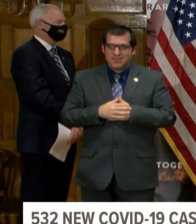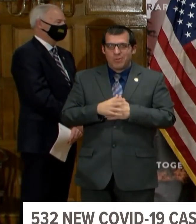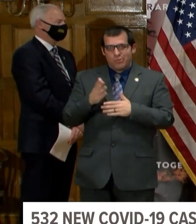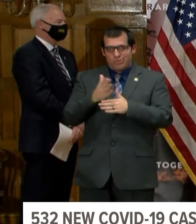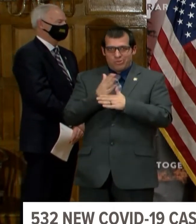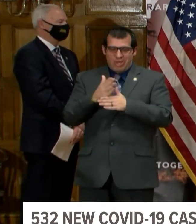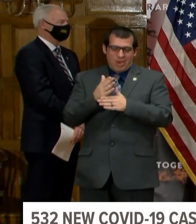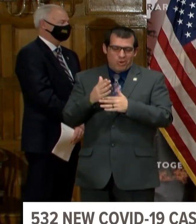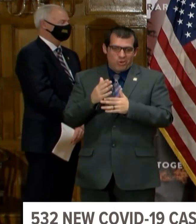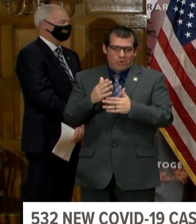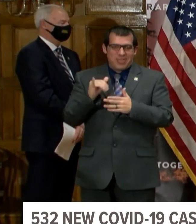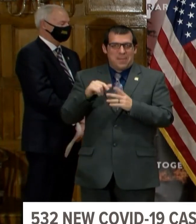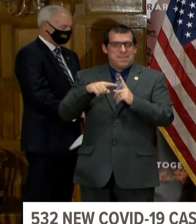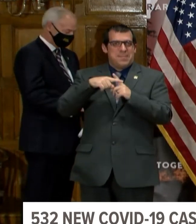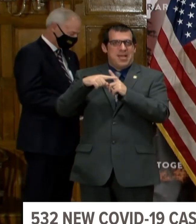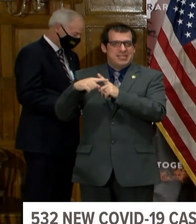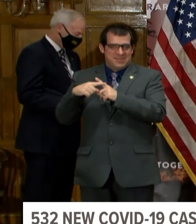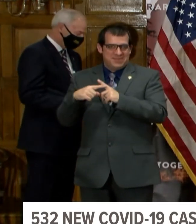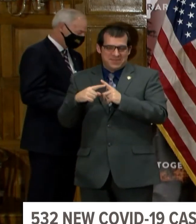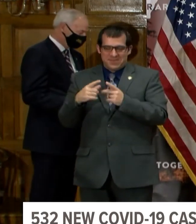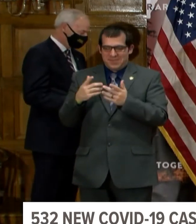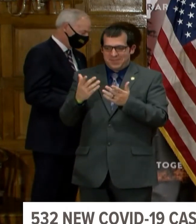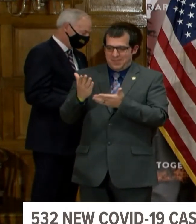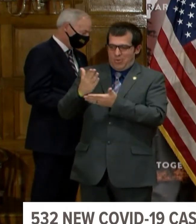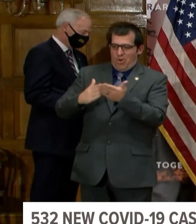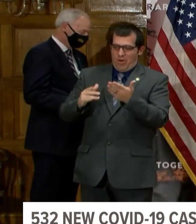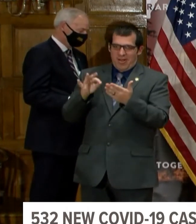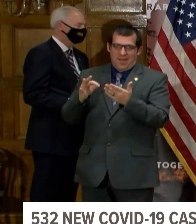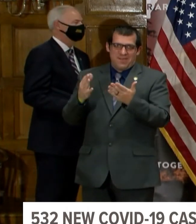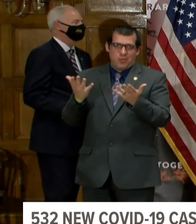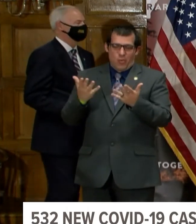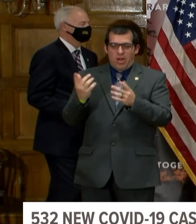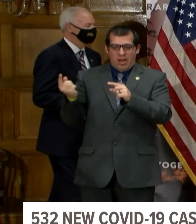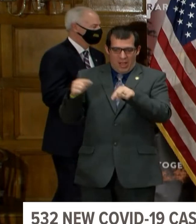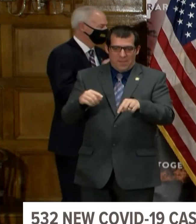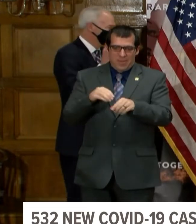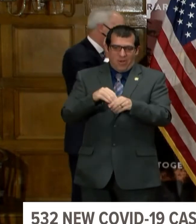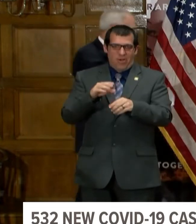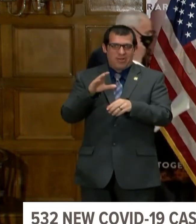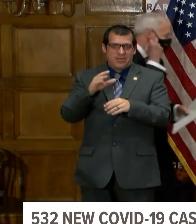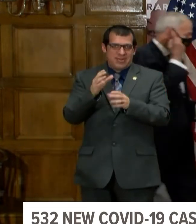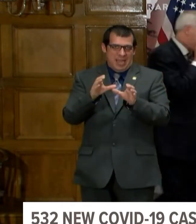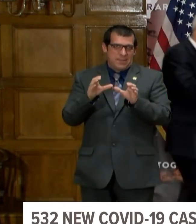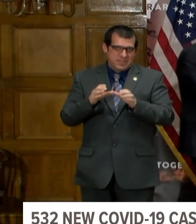wanted to share the positive side of being on site. Thank you.